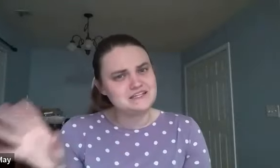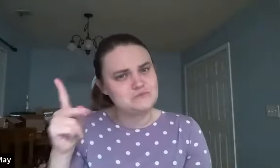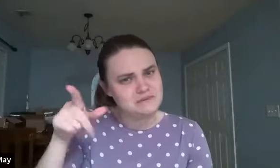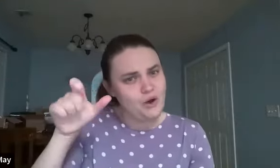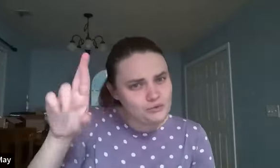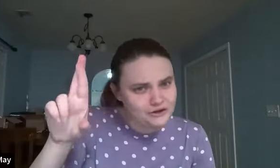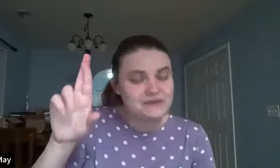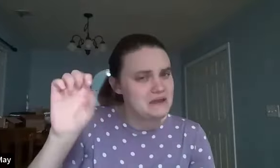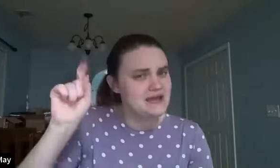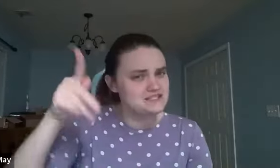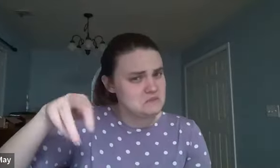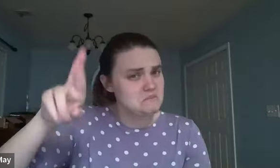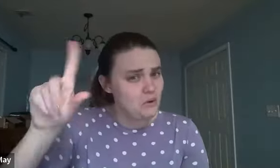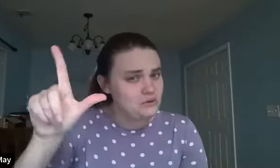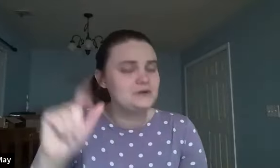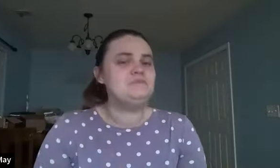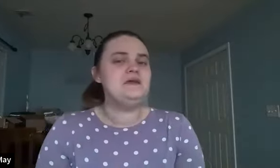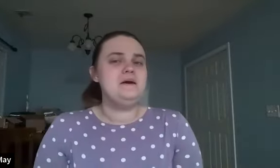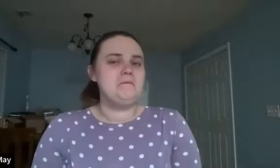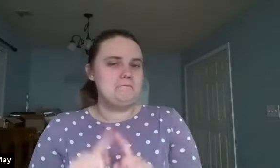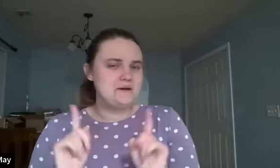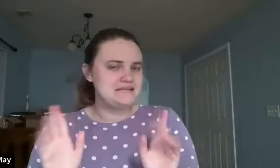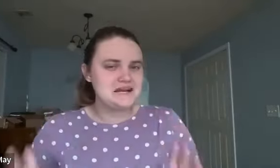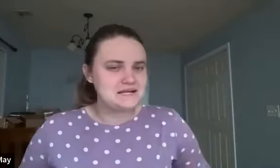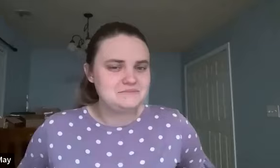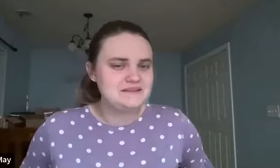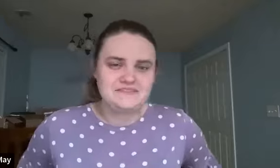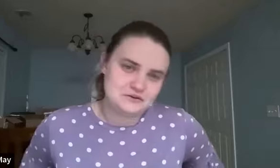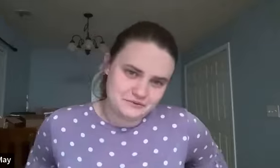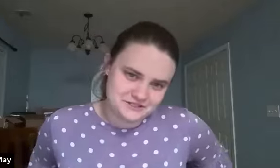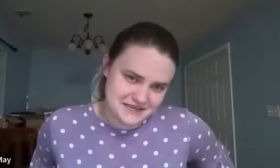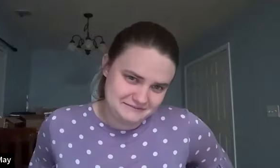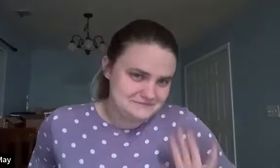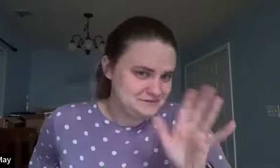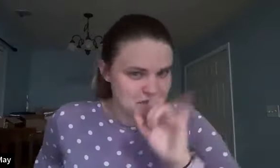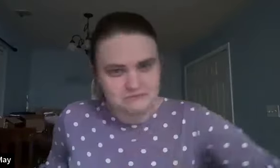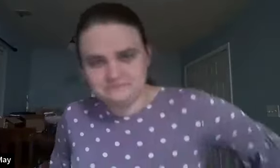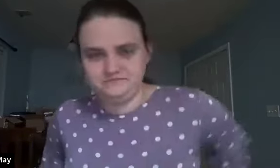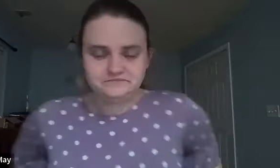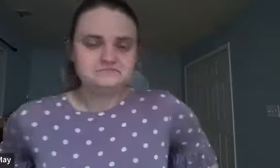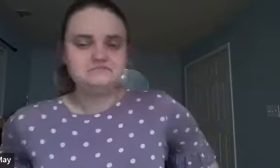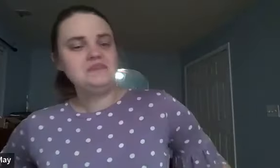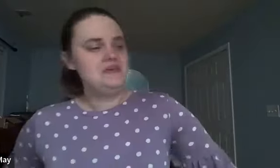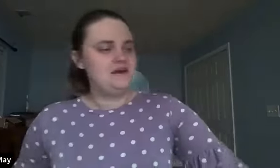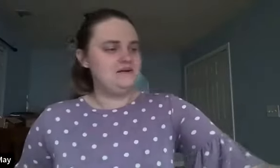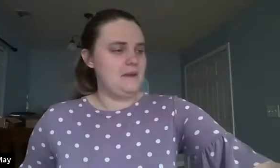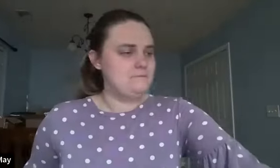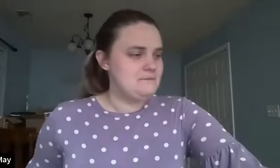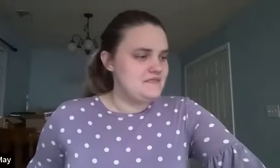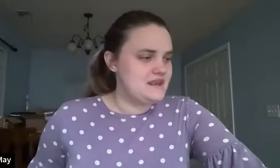You mean polar. They may ask you mean polar, but it's not going to be like they don't know what you're saying. So, okay. The